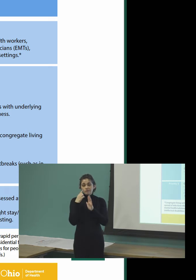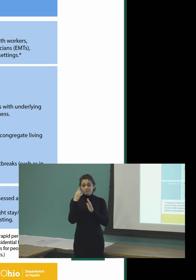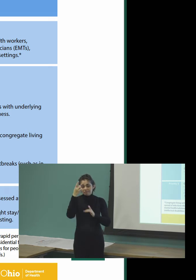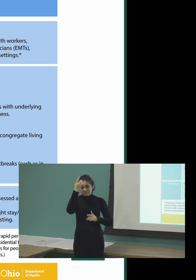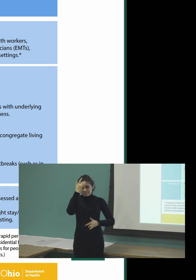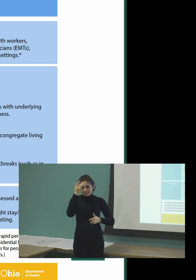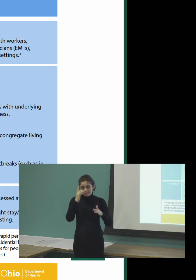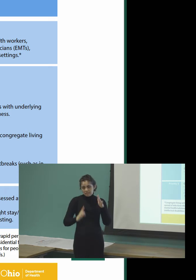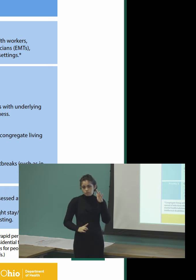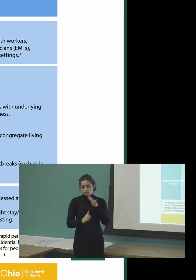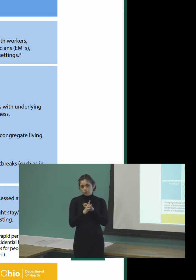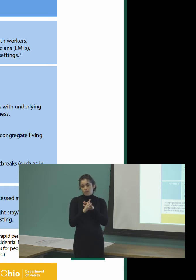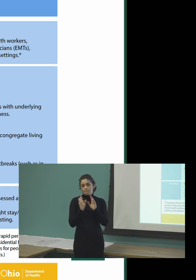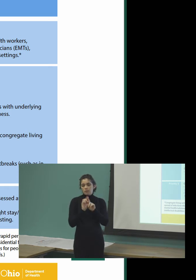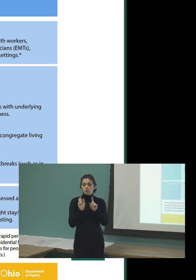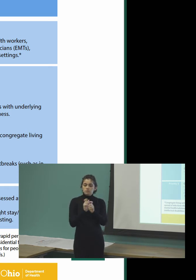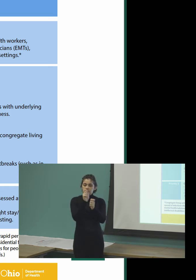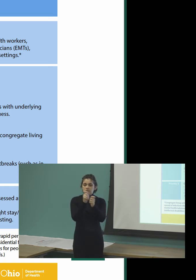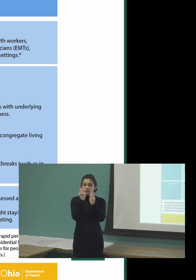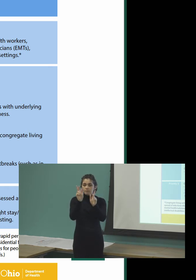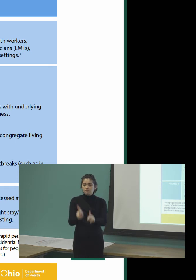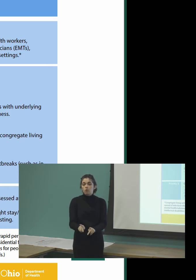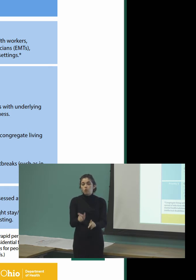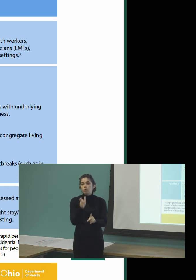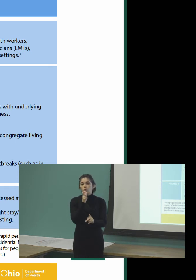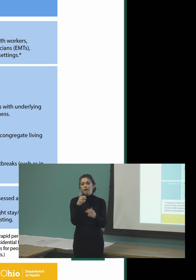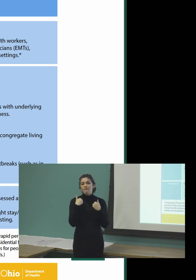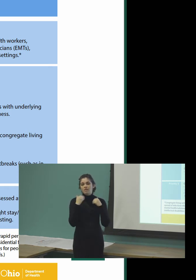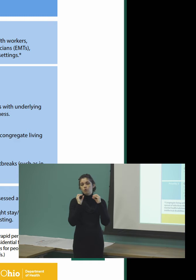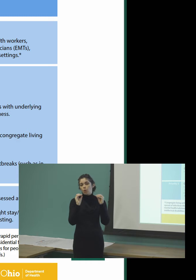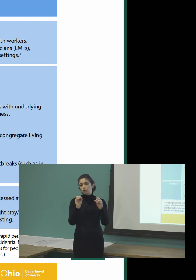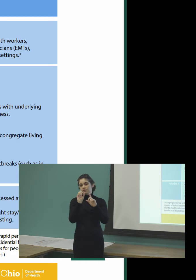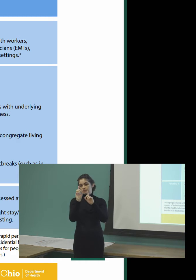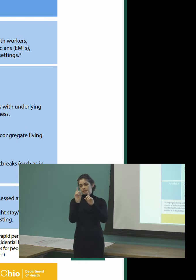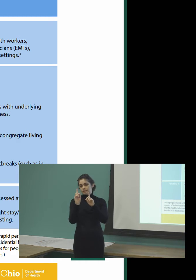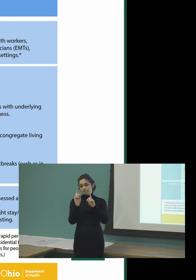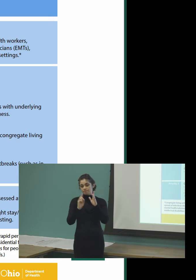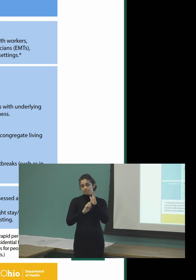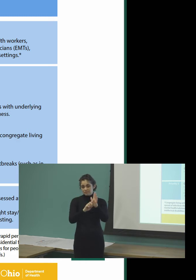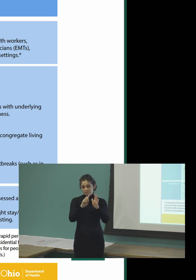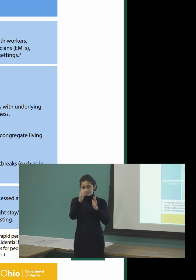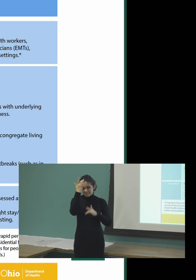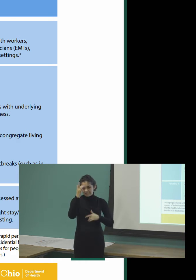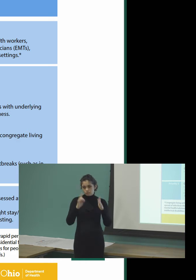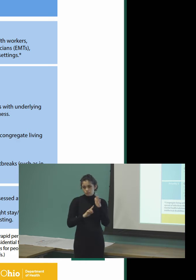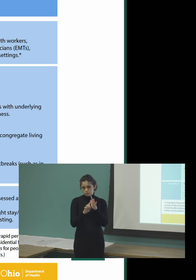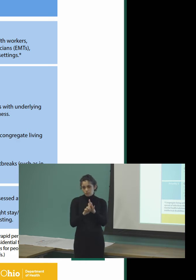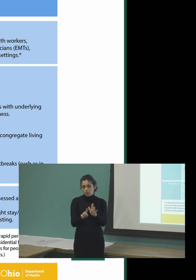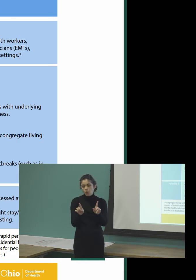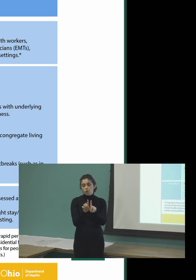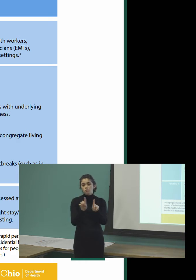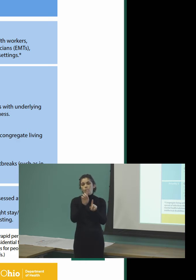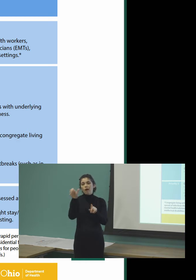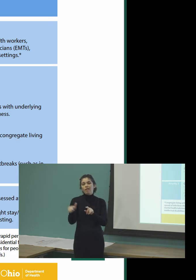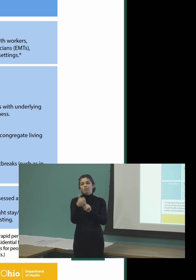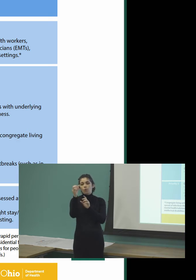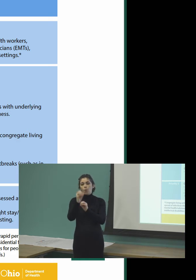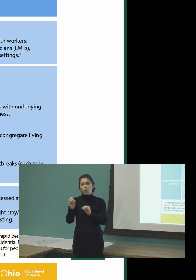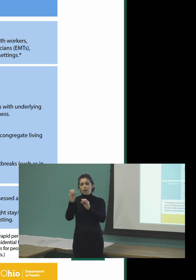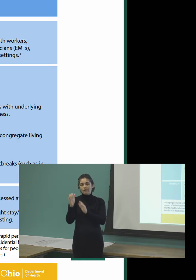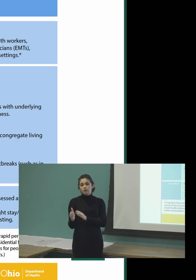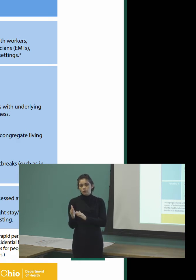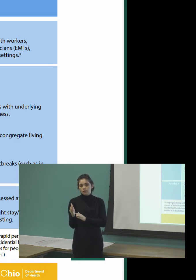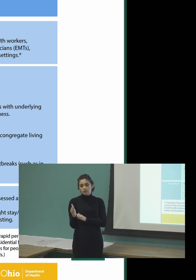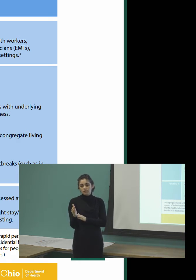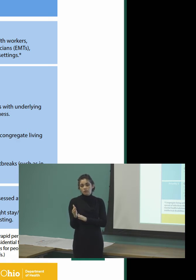is this targeted group of folks initially without symptoms for testing. And then other Ohioans who are